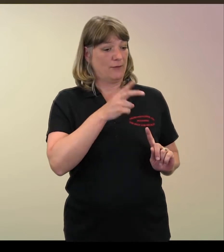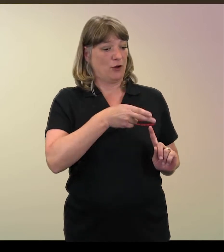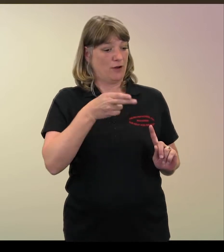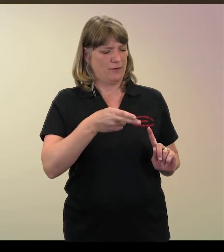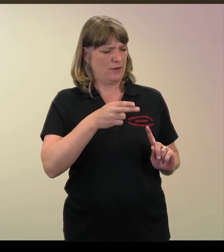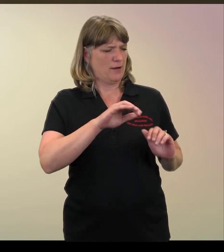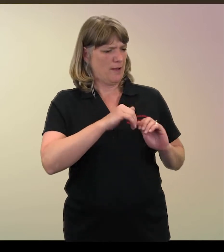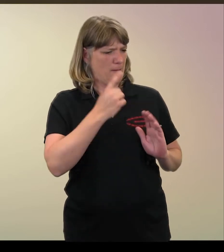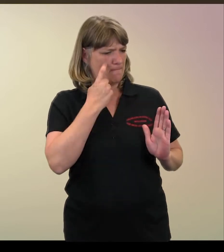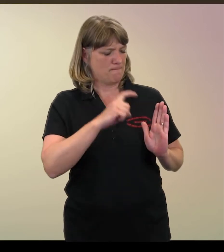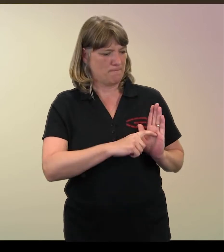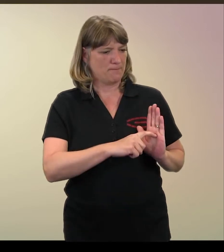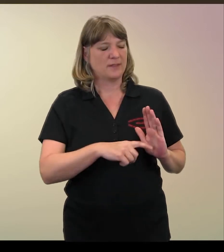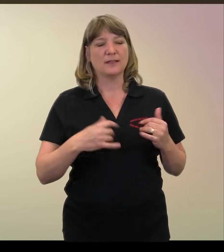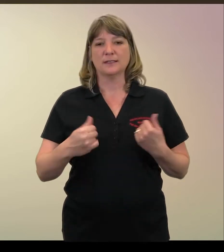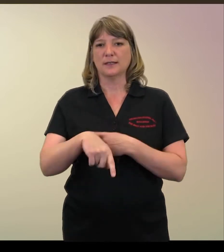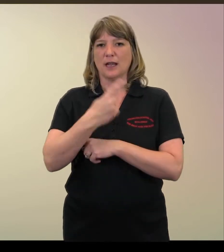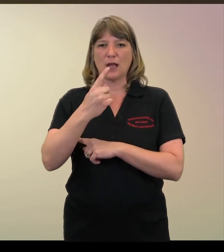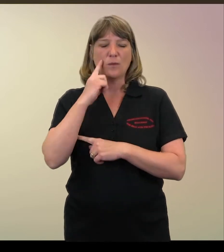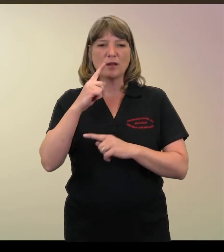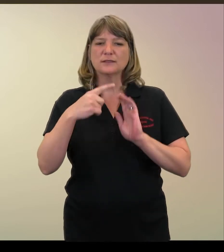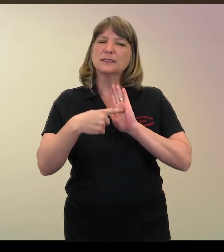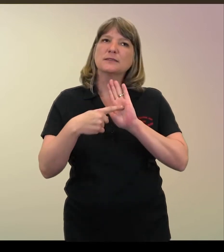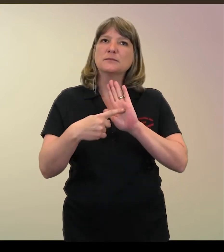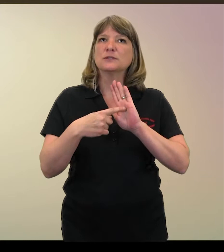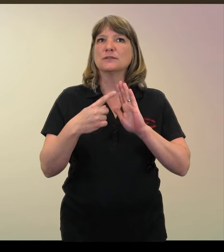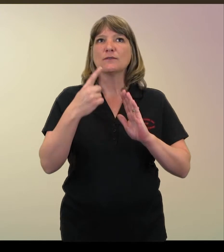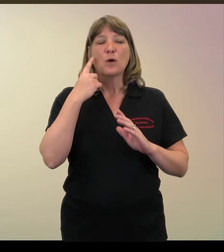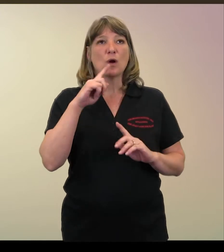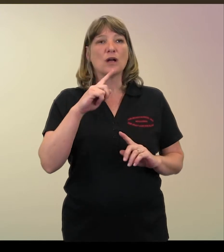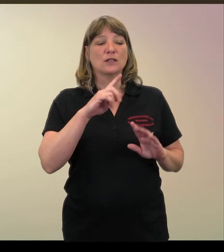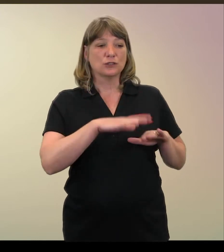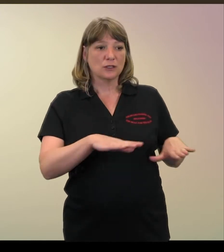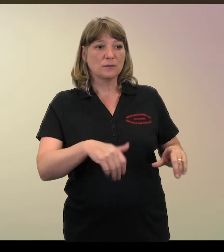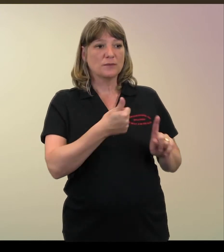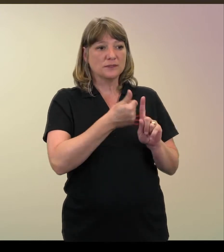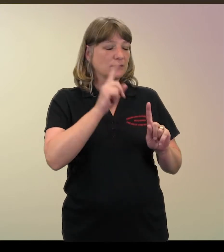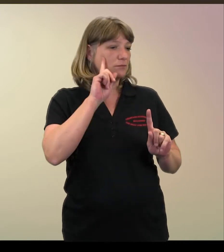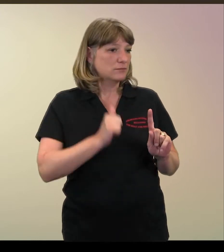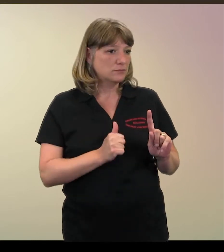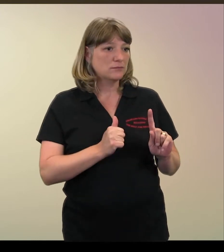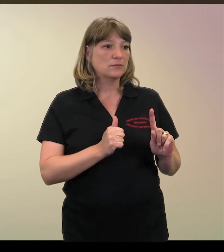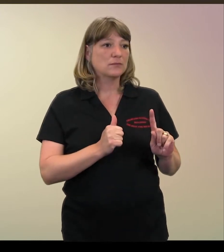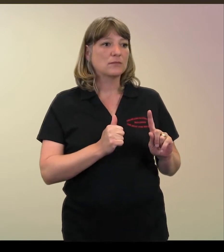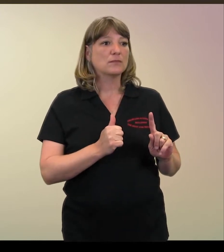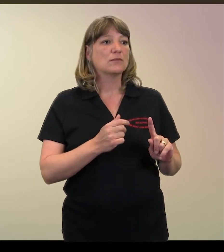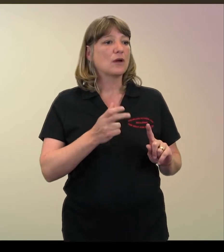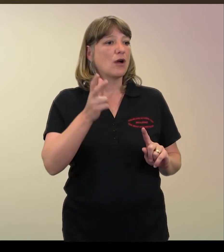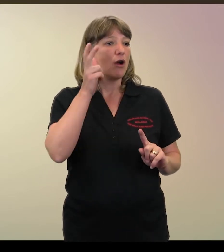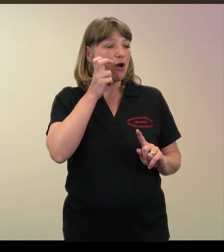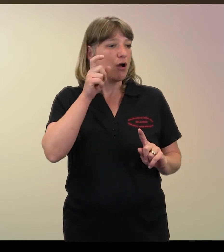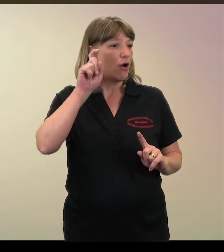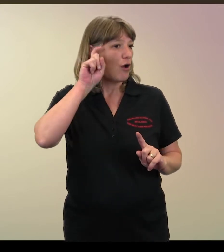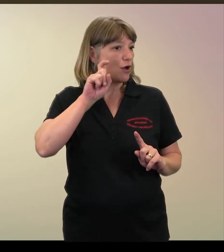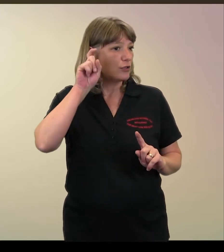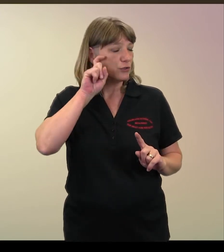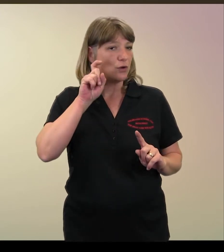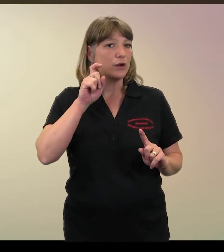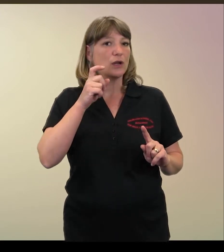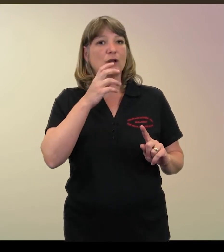who are deaf and hard of hearing. Today we'll be talking about symptoms as they might present in children who have reduced hearing who use an